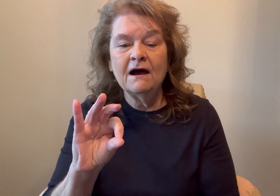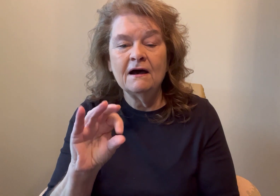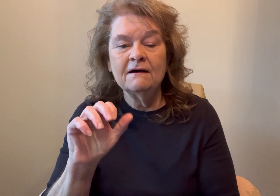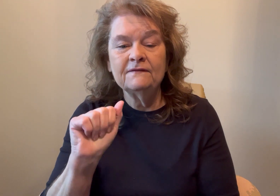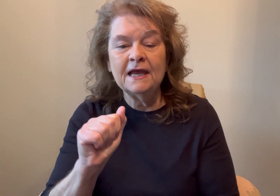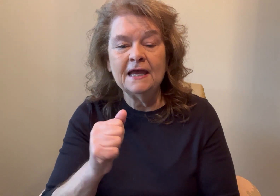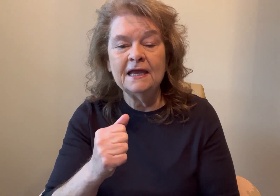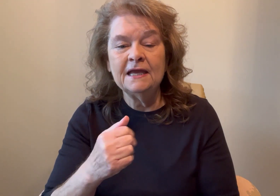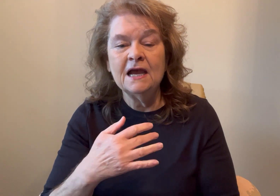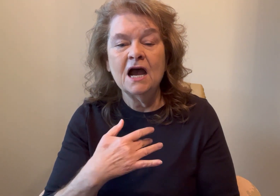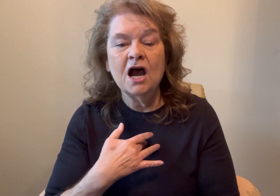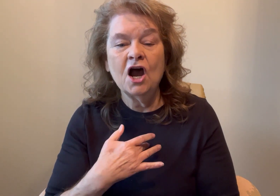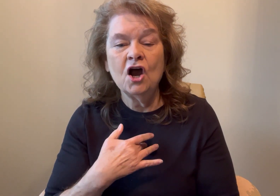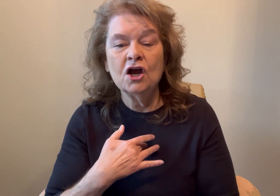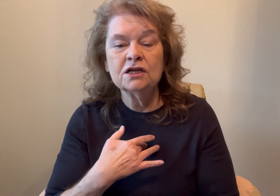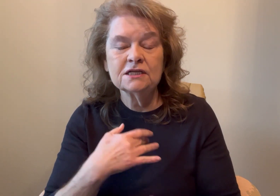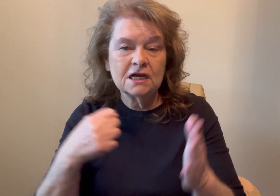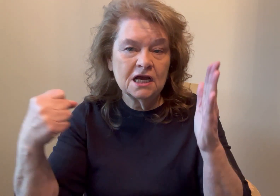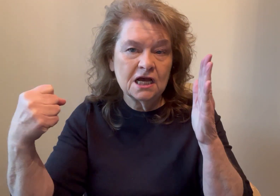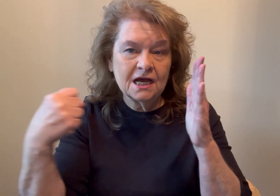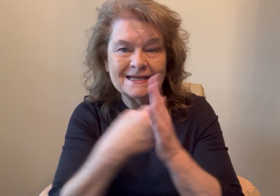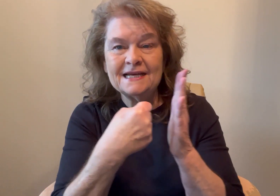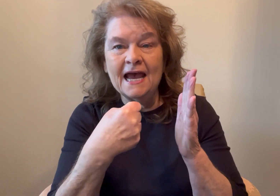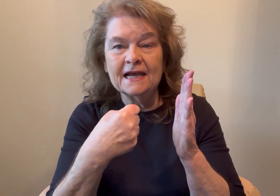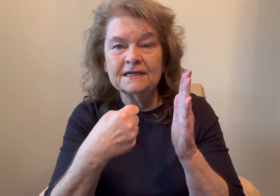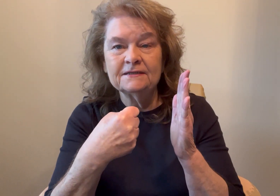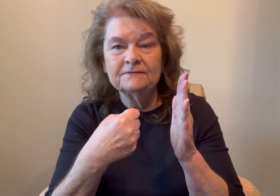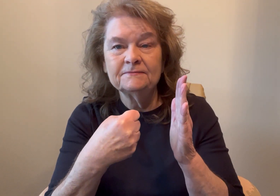of a heart attack.